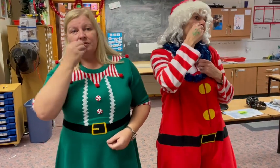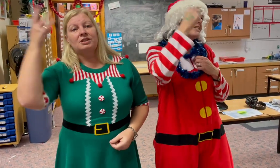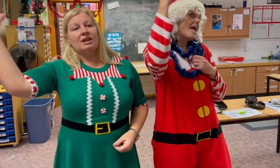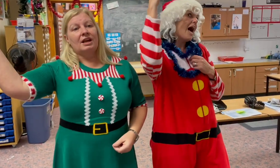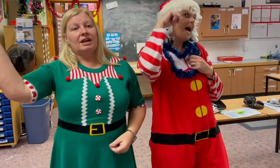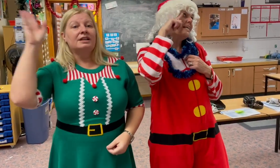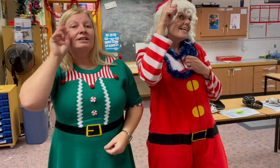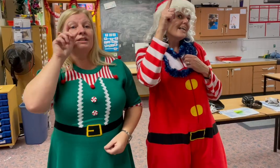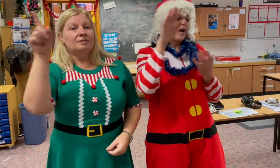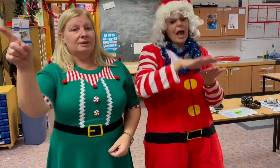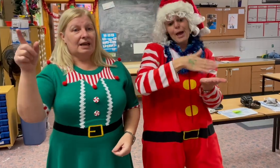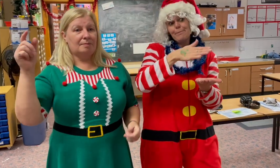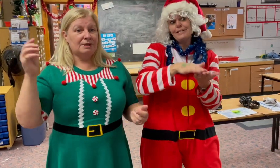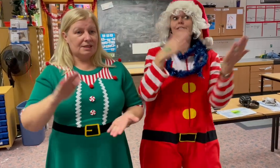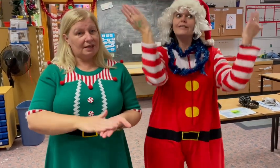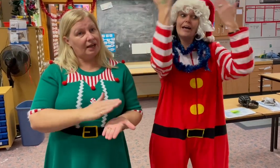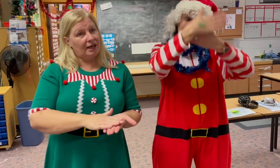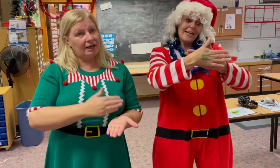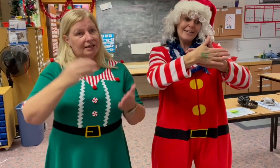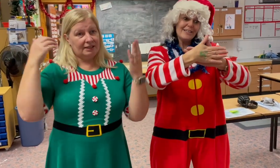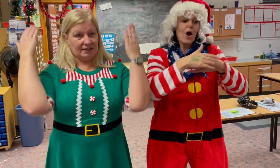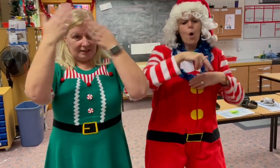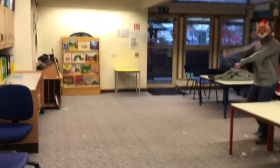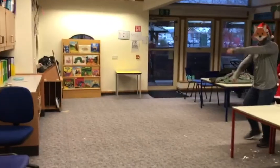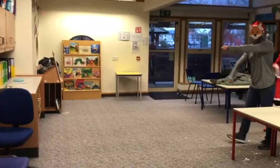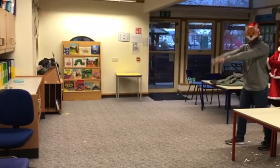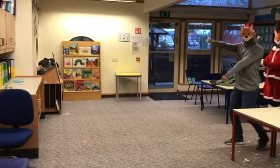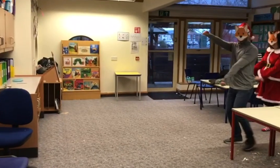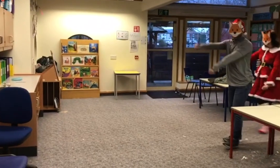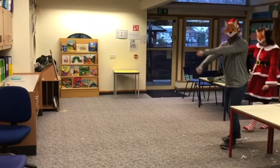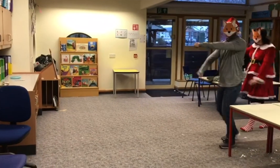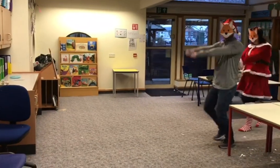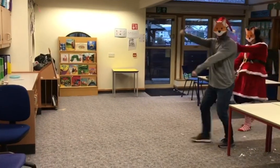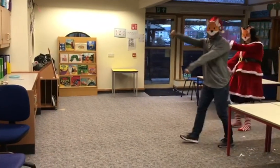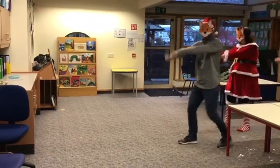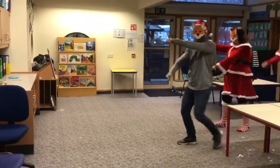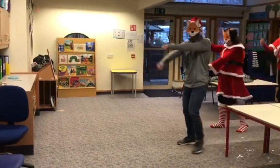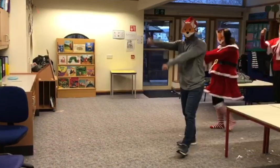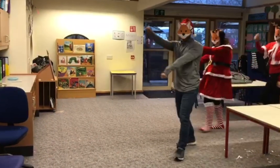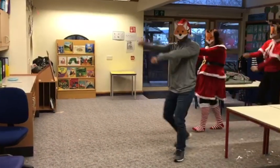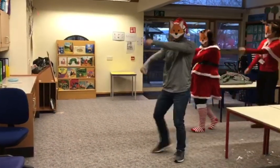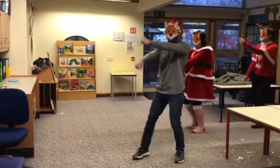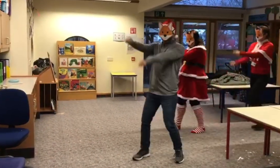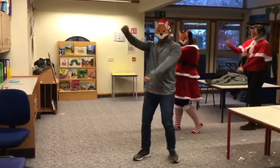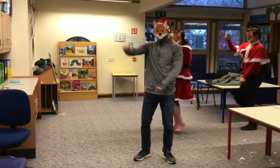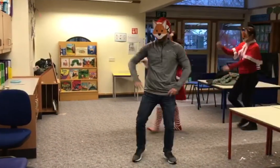beautiful sight, we're happy tonight. Walking in a winter wonderland.